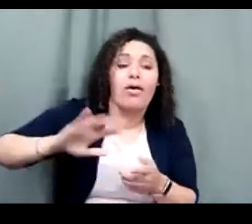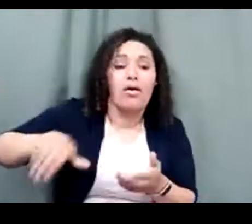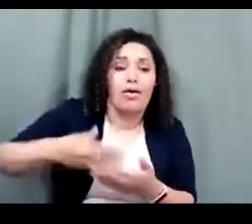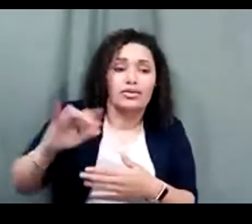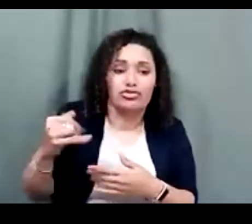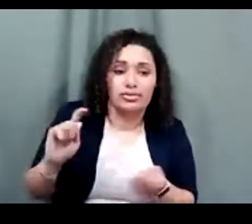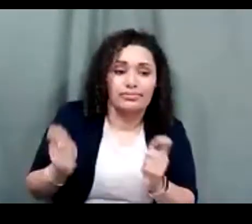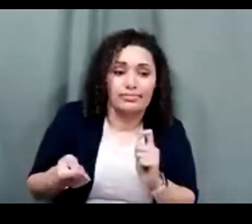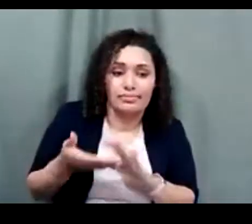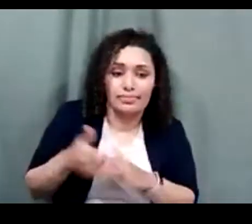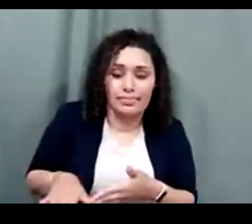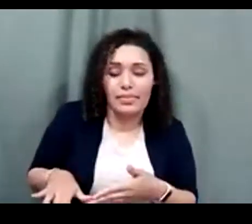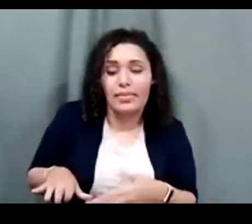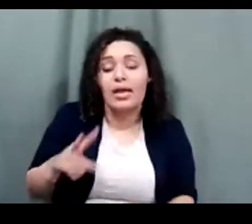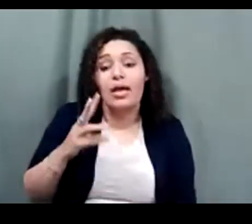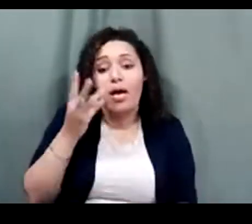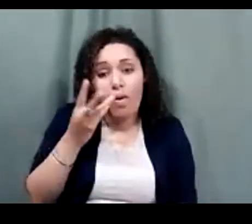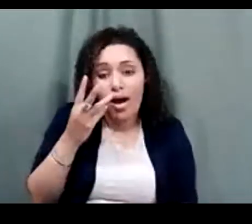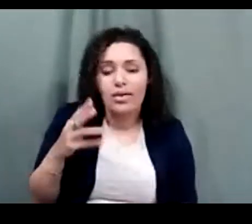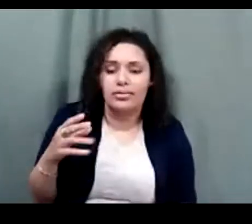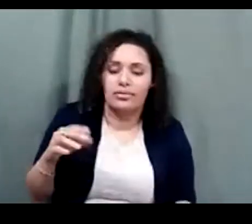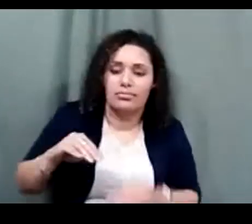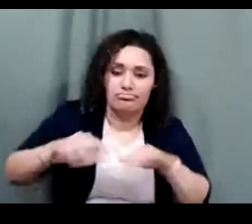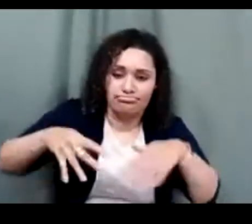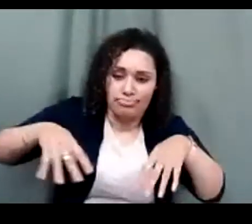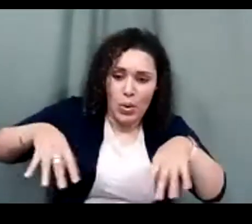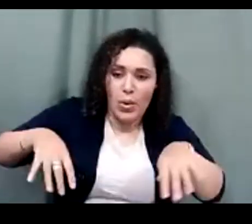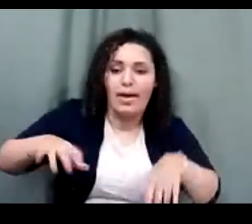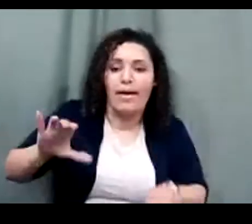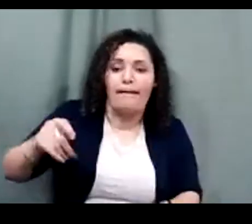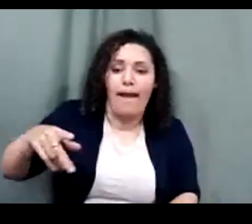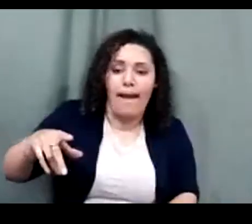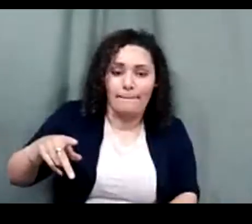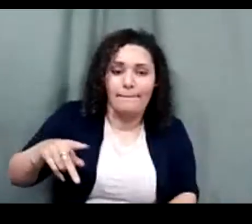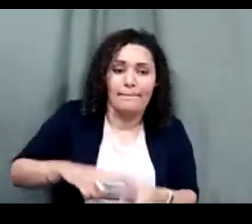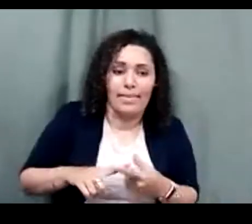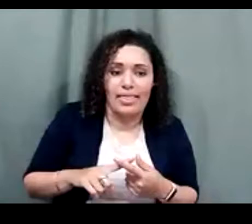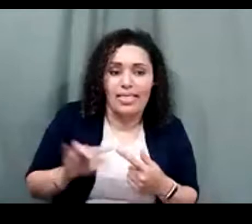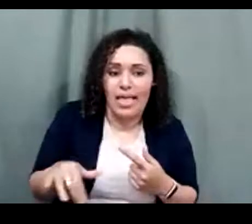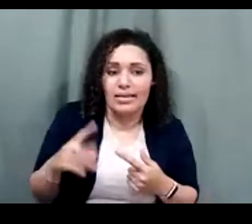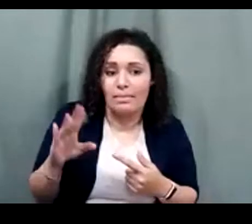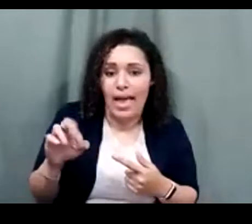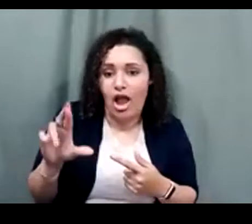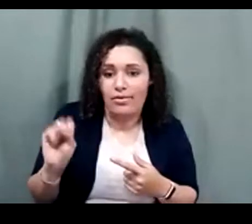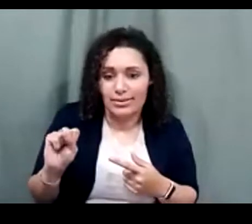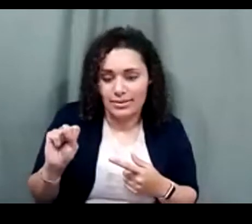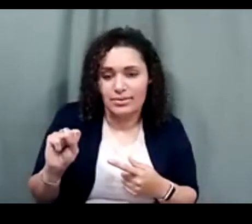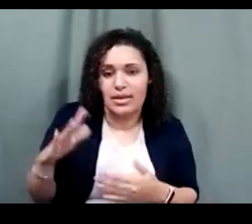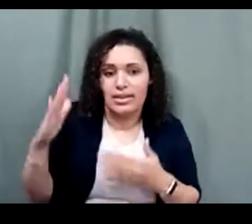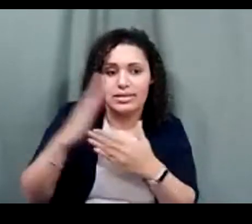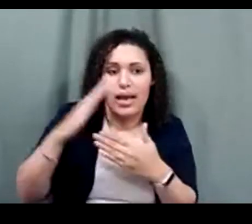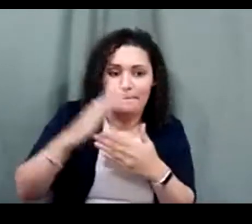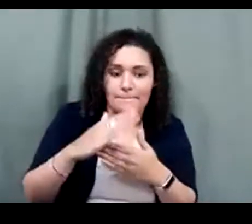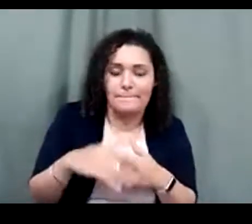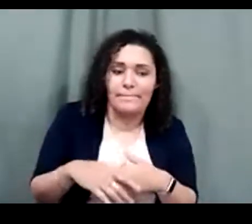over what's called the cap, which is the big kind of mass of berries that are floating up on the top of the tank, or towards the